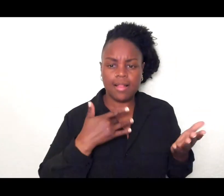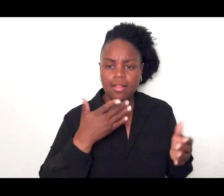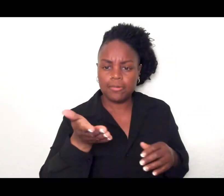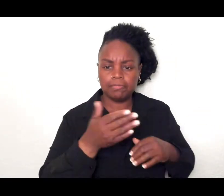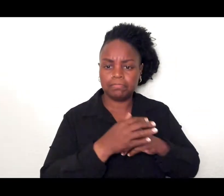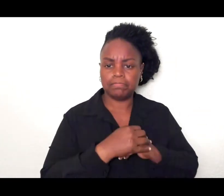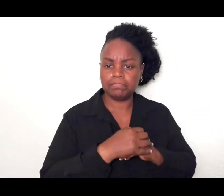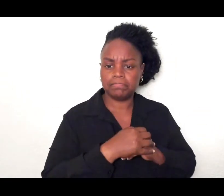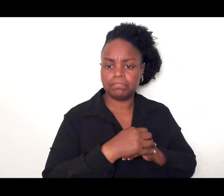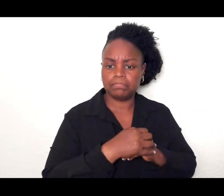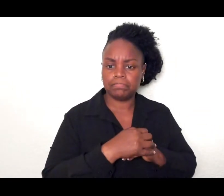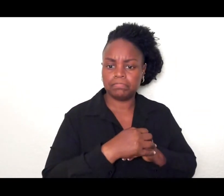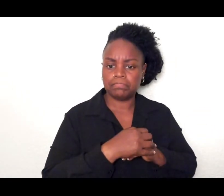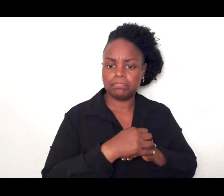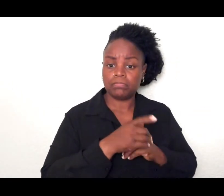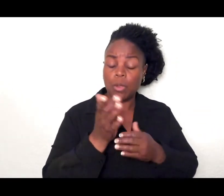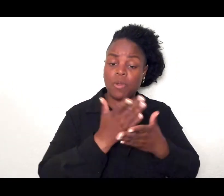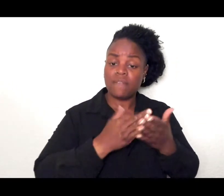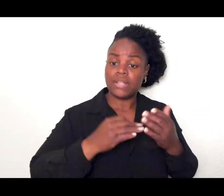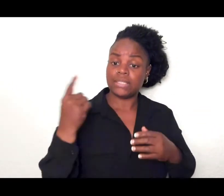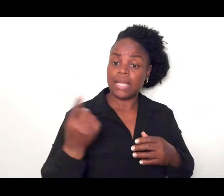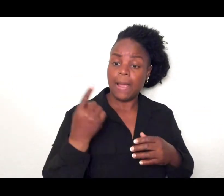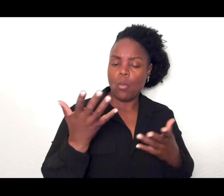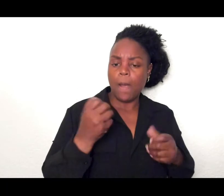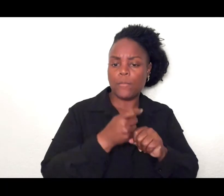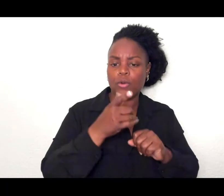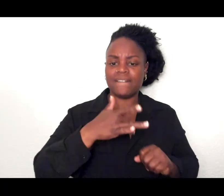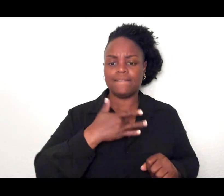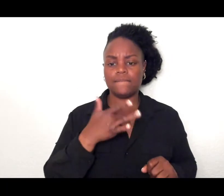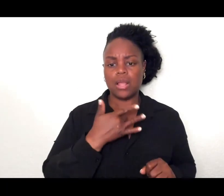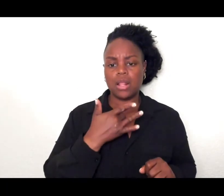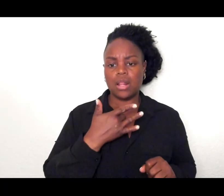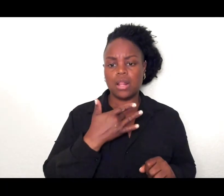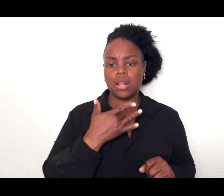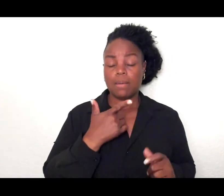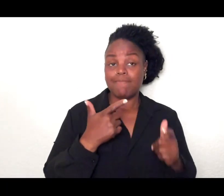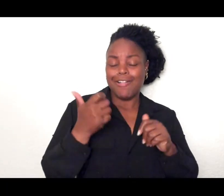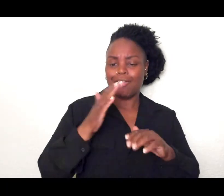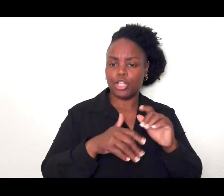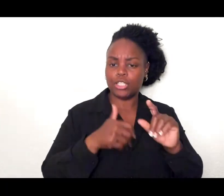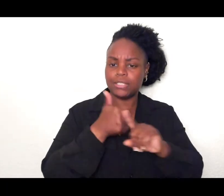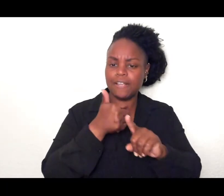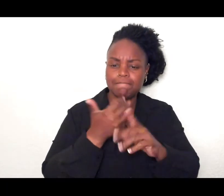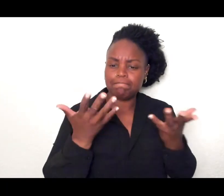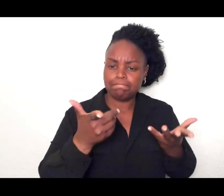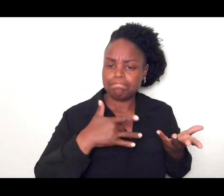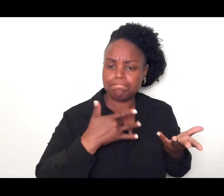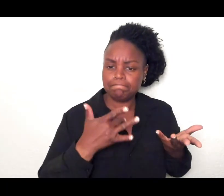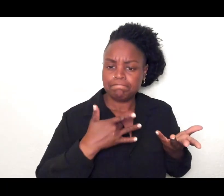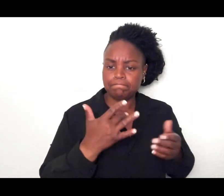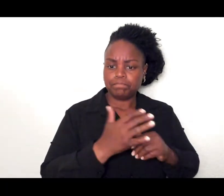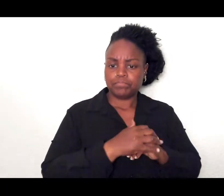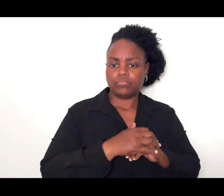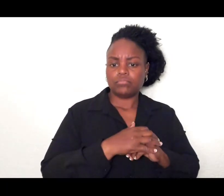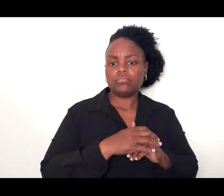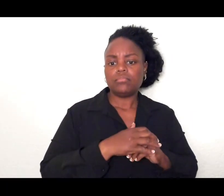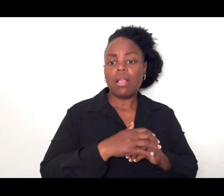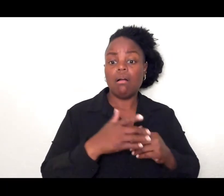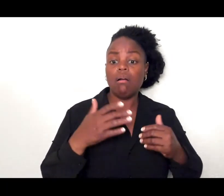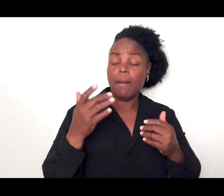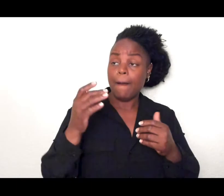move forward. And so I feel like the politics of pleasure and our entitlement to have and